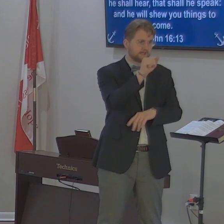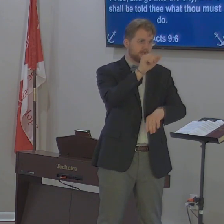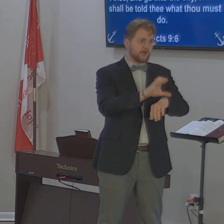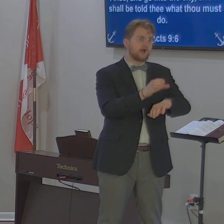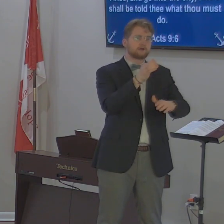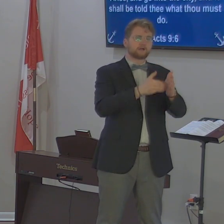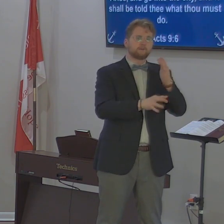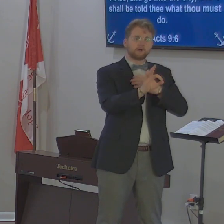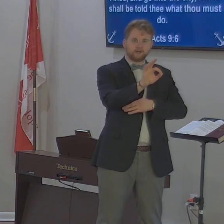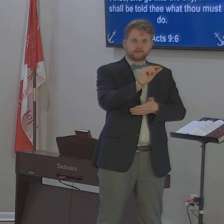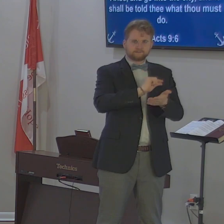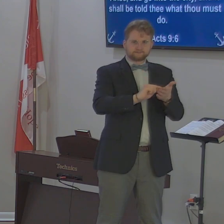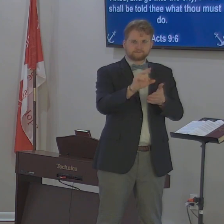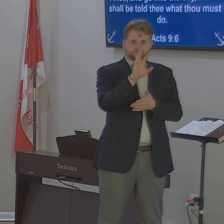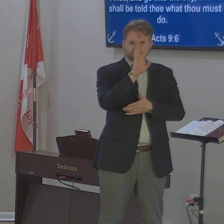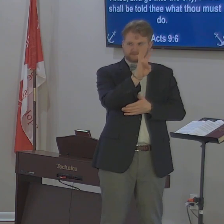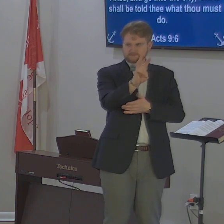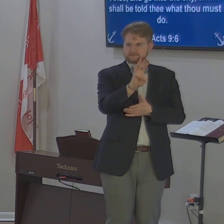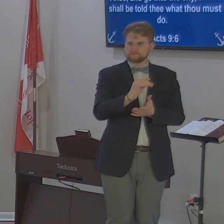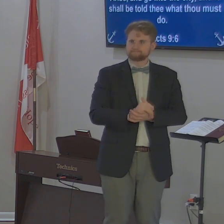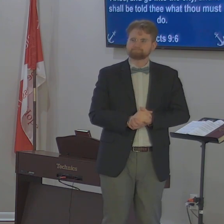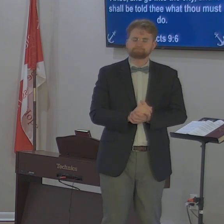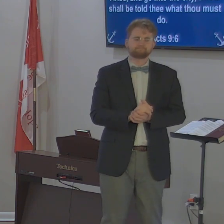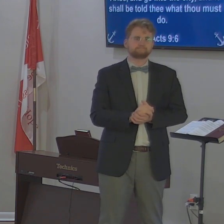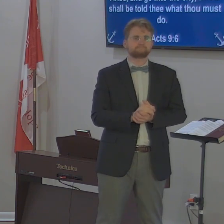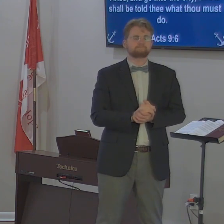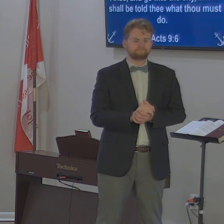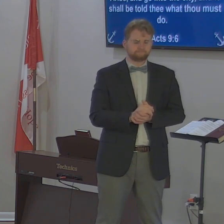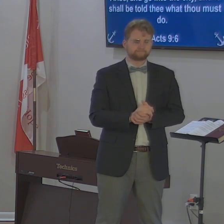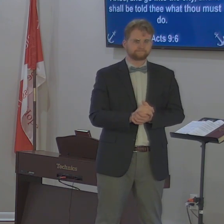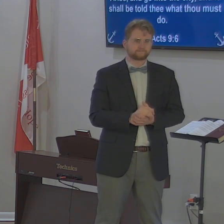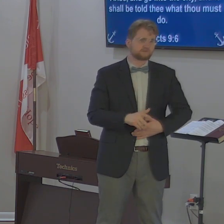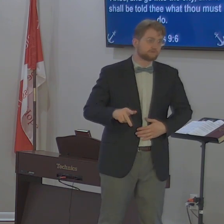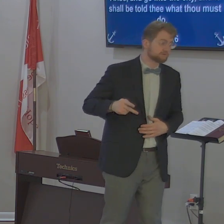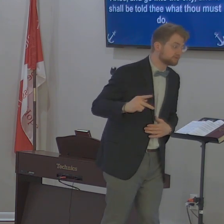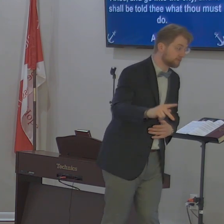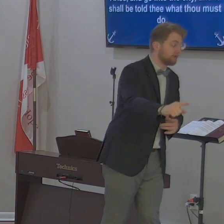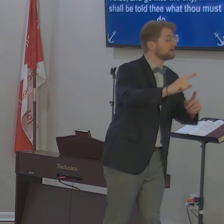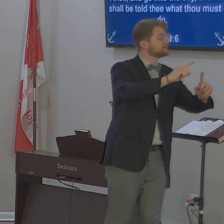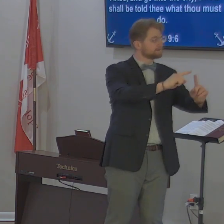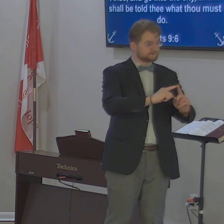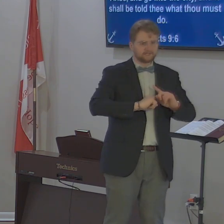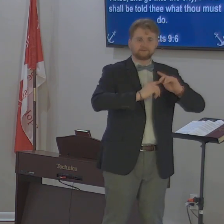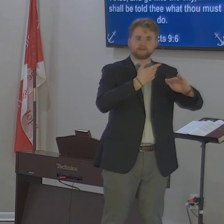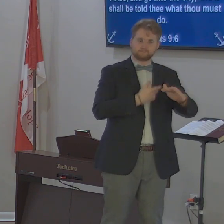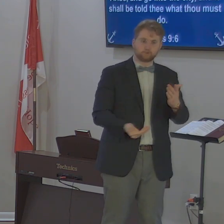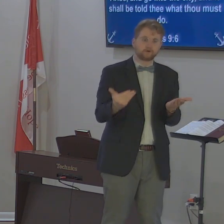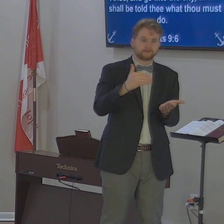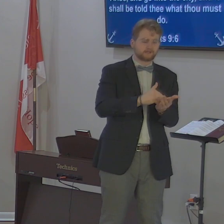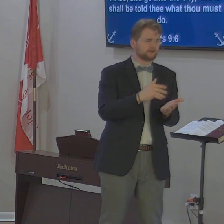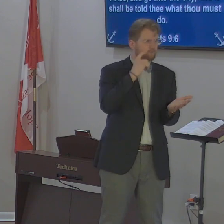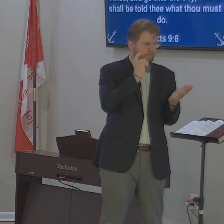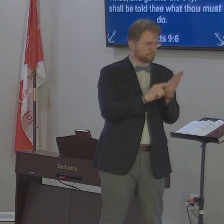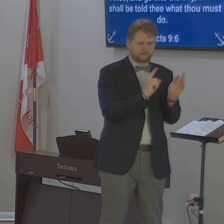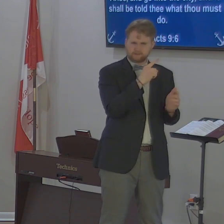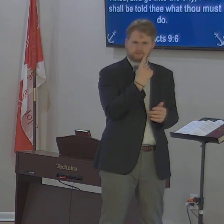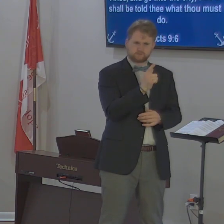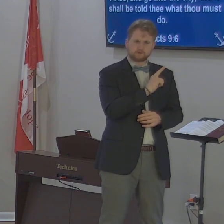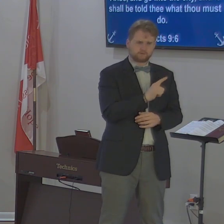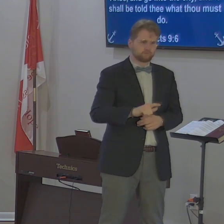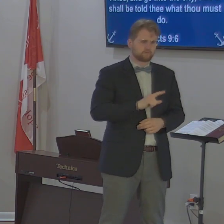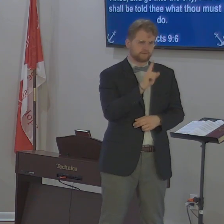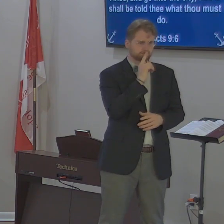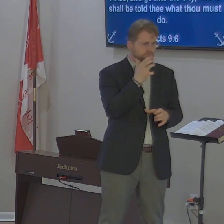6. So Paul is saved. Okay, he's born again. He recognizes who the Lord is. He trusts in him.